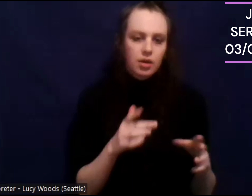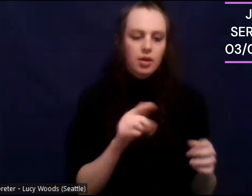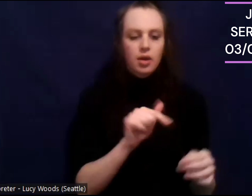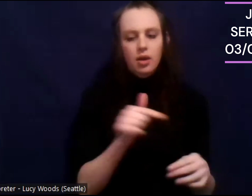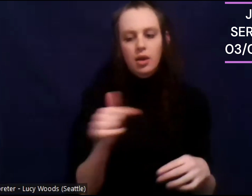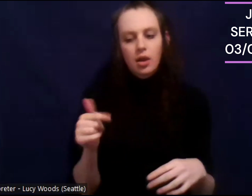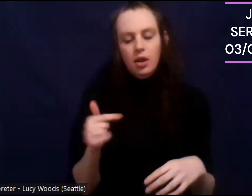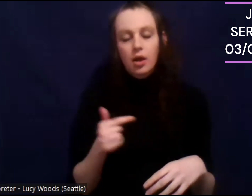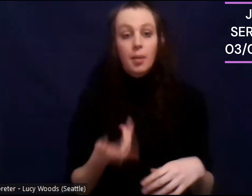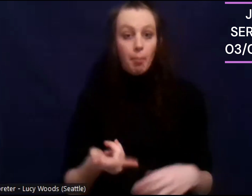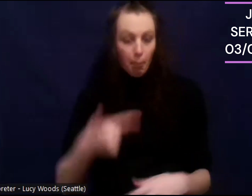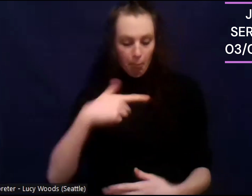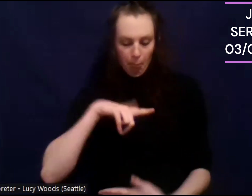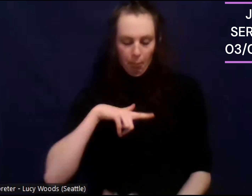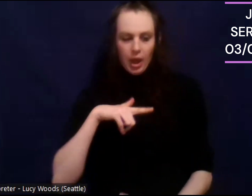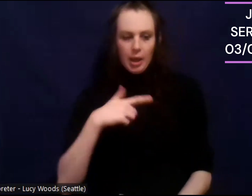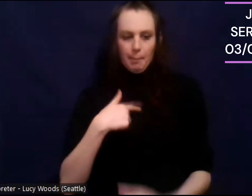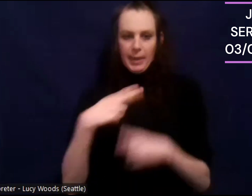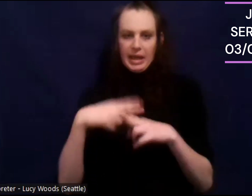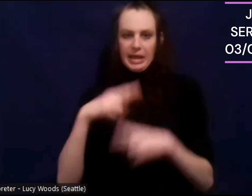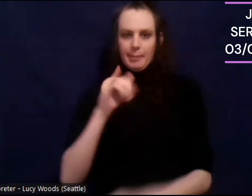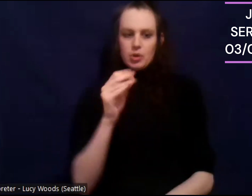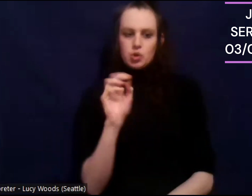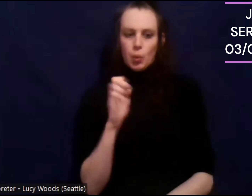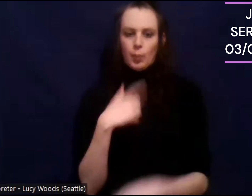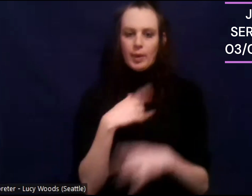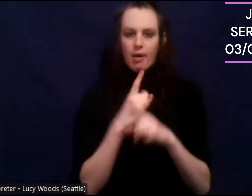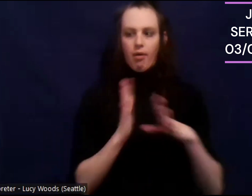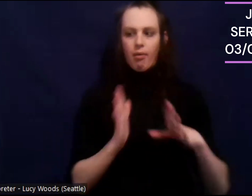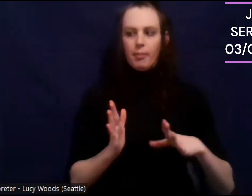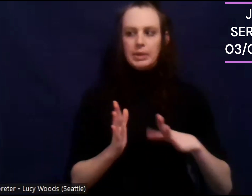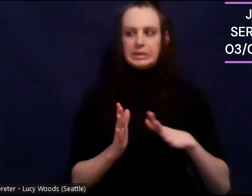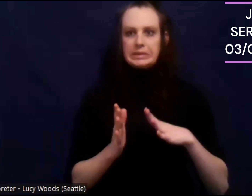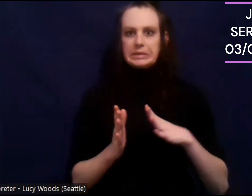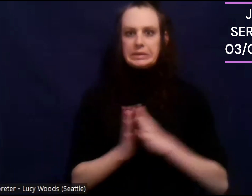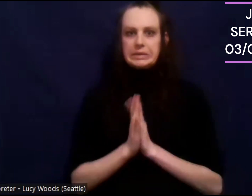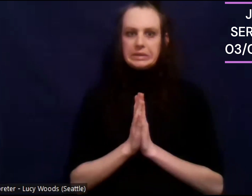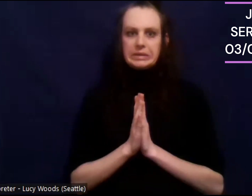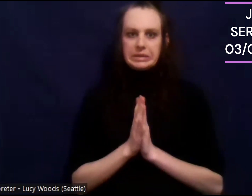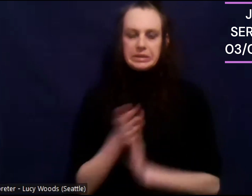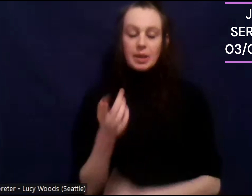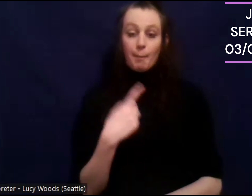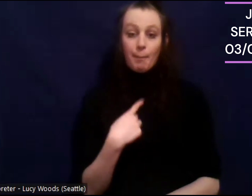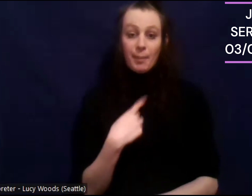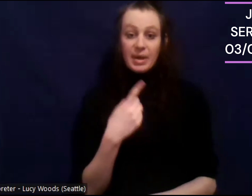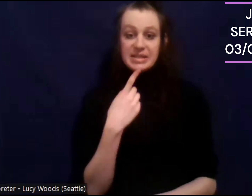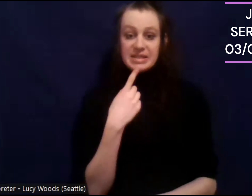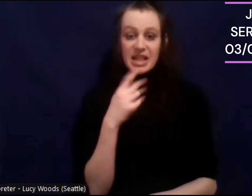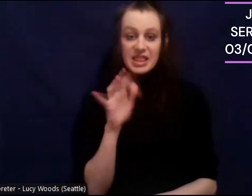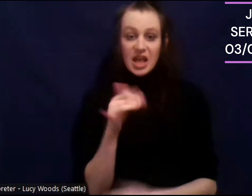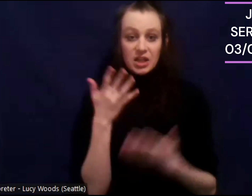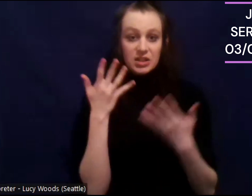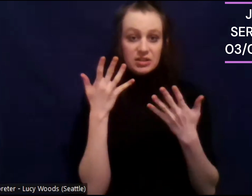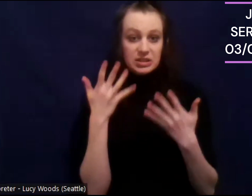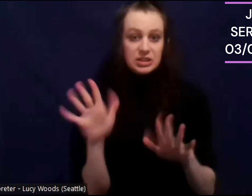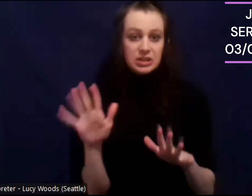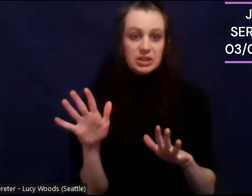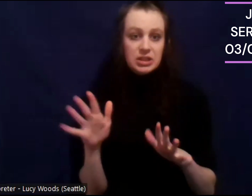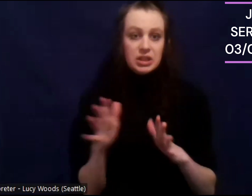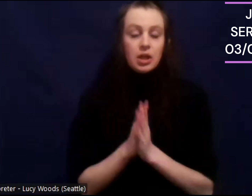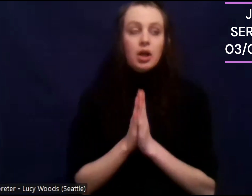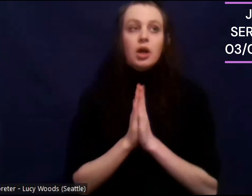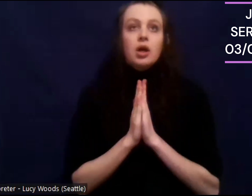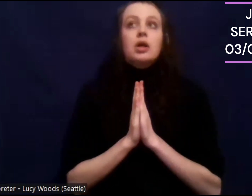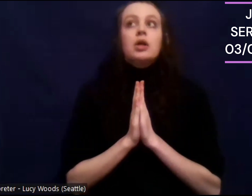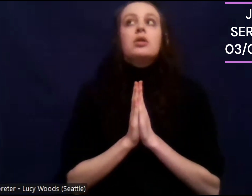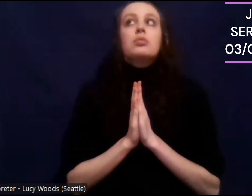like a sore thumb, I said, "My name is Joe and I'm an alcoholic." And I remember as soon as those words came out of my mouth, I was like, okay,